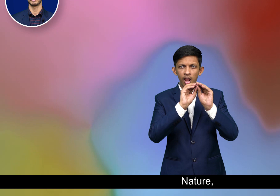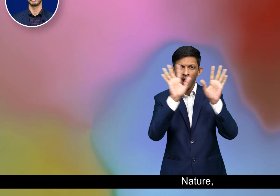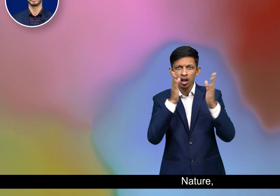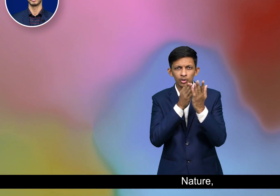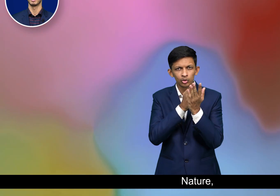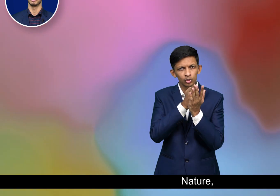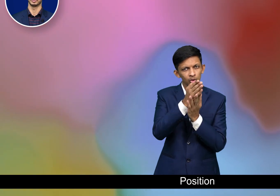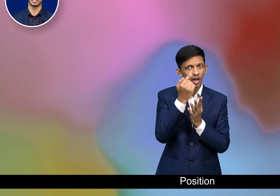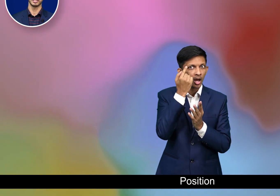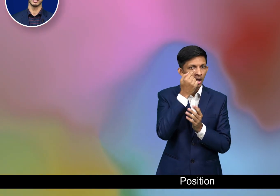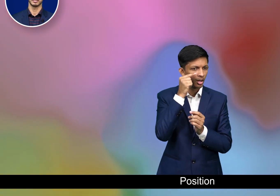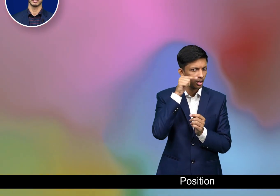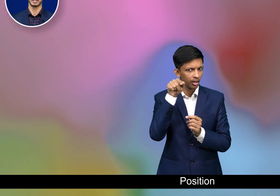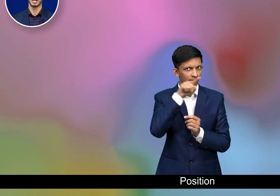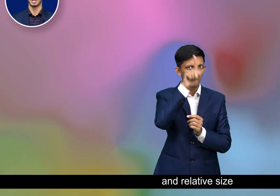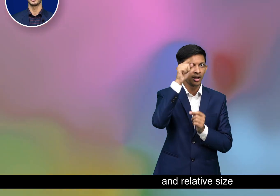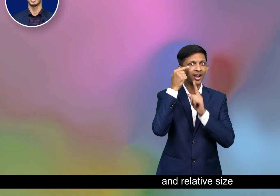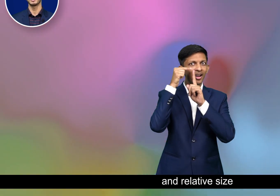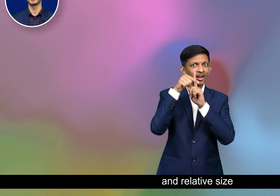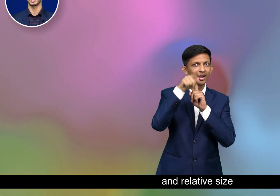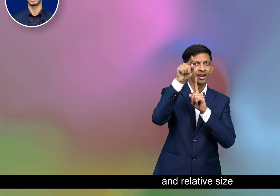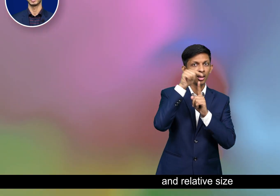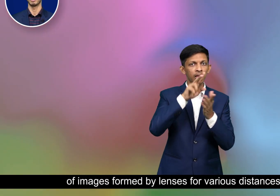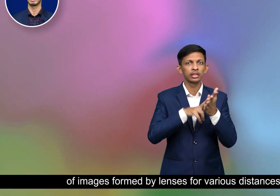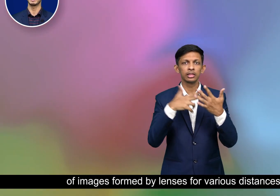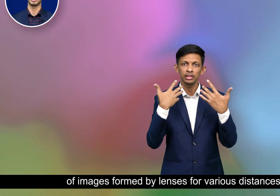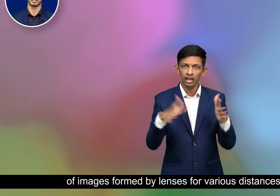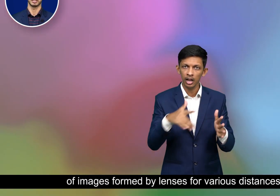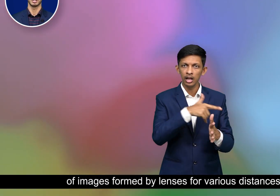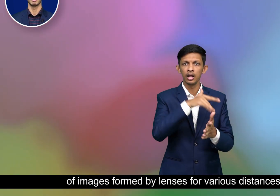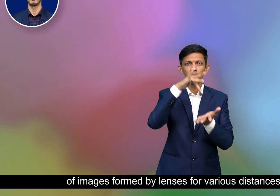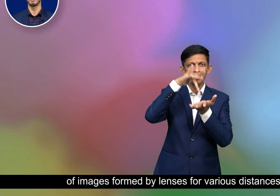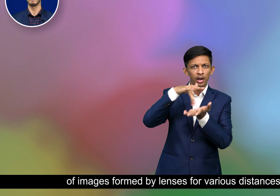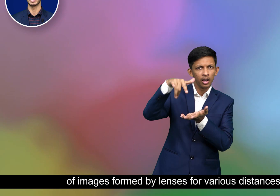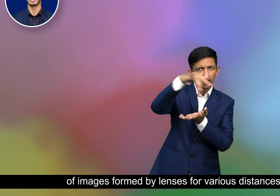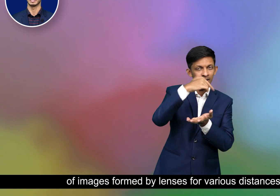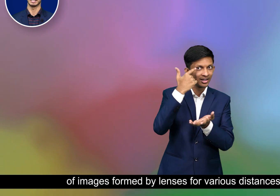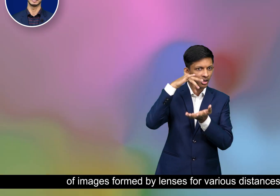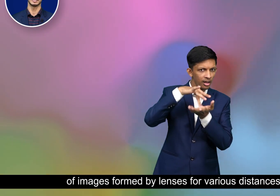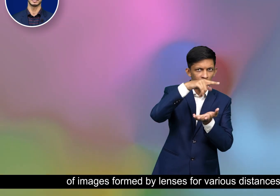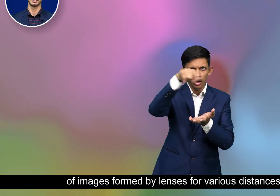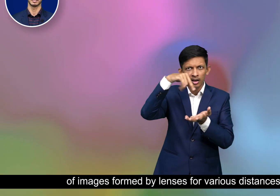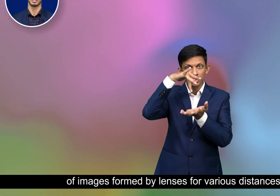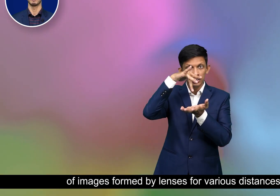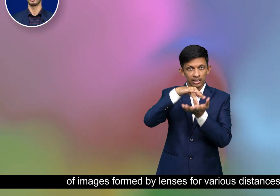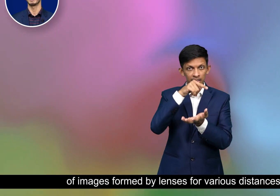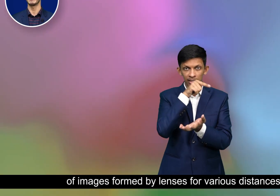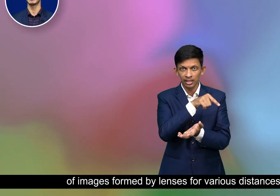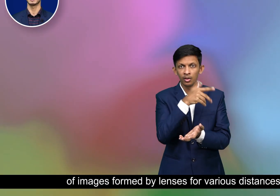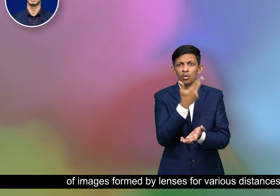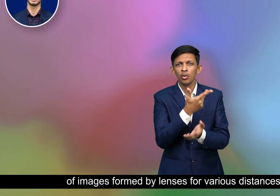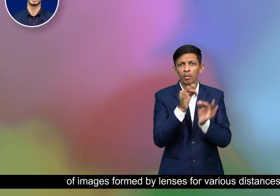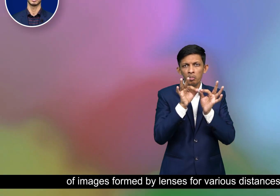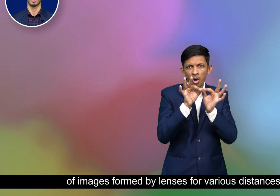nature, position, and relative size of images formed by lenses for